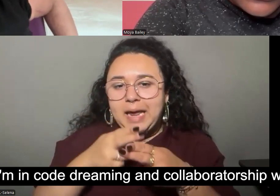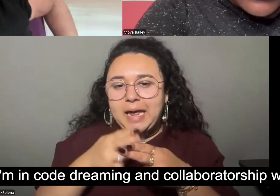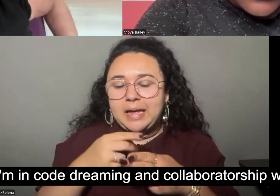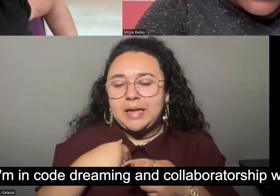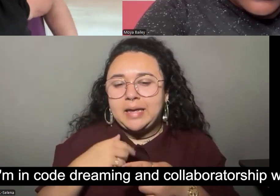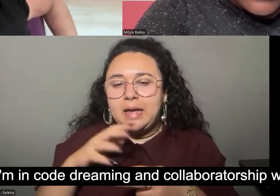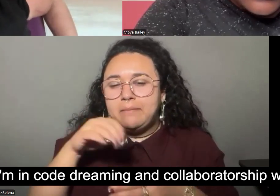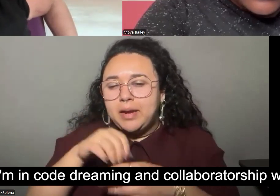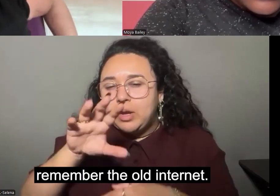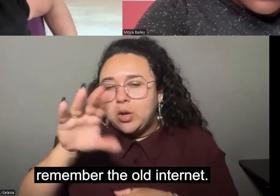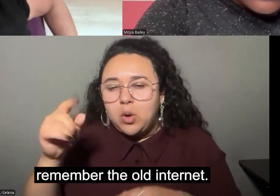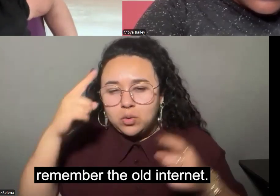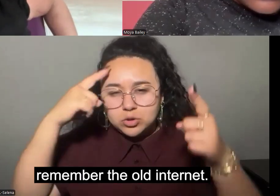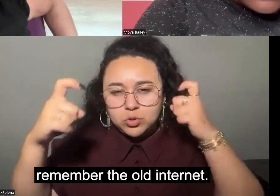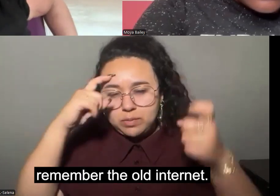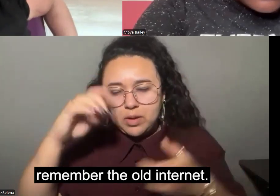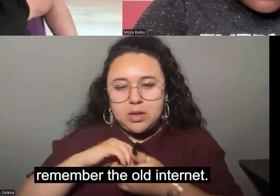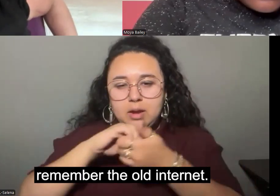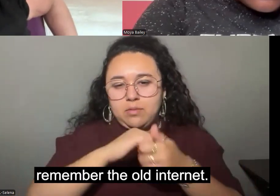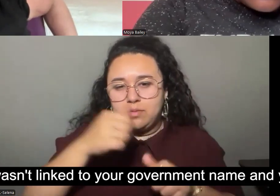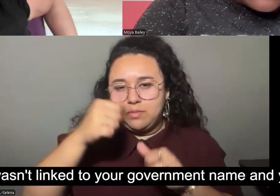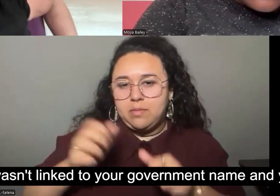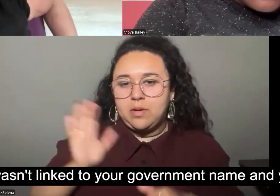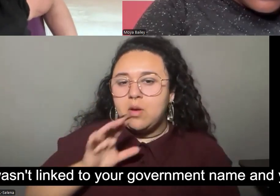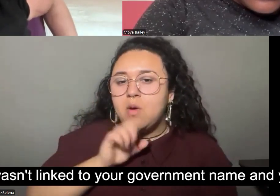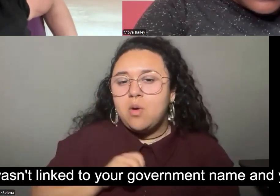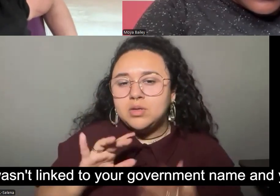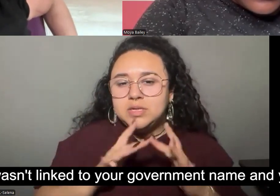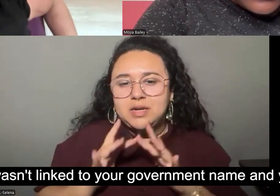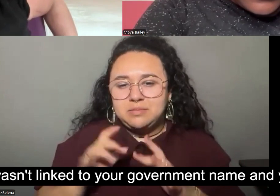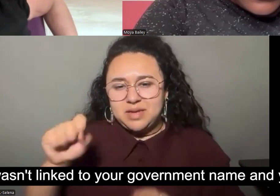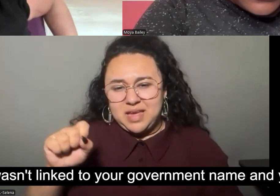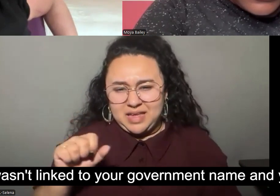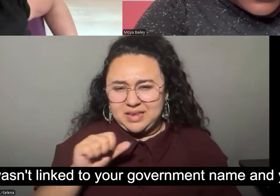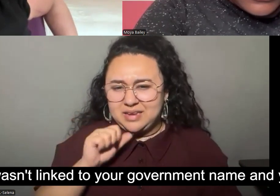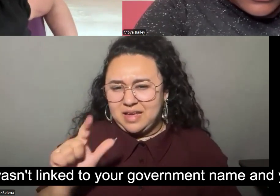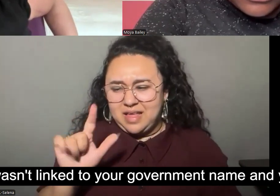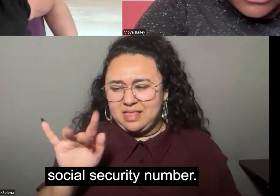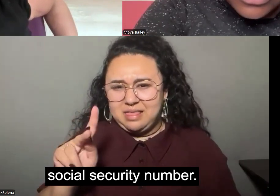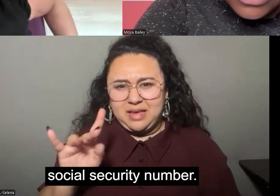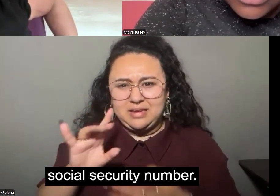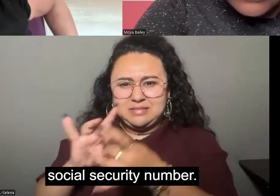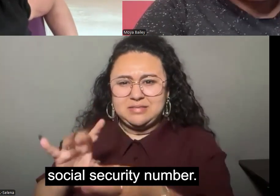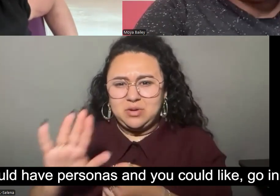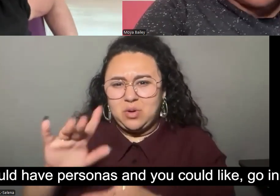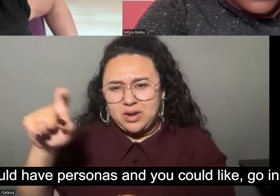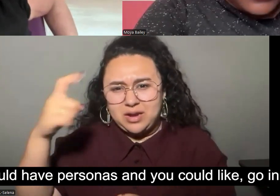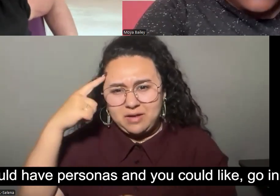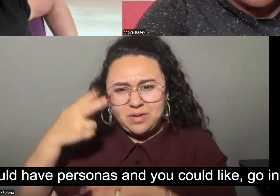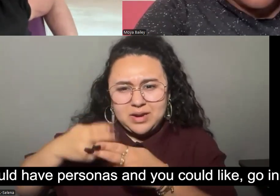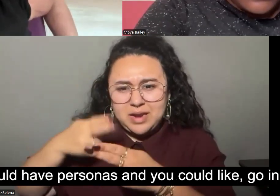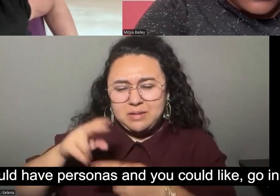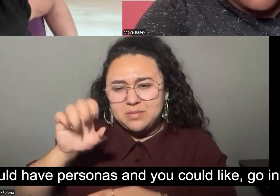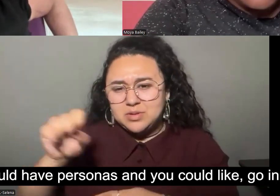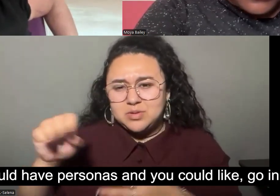and collaboratorship talk about who remember the old internet where they were like, yeah, it wasn't linked to your government name and your social security number. Like